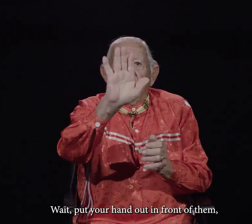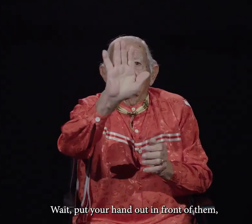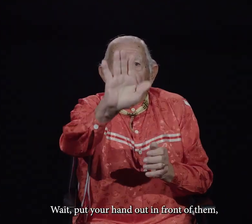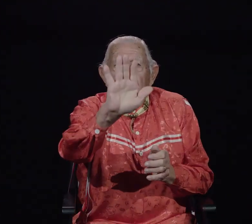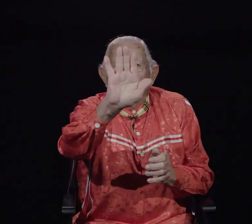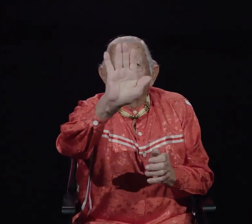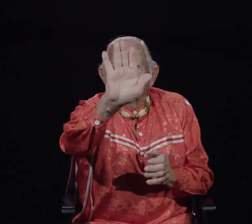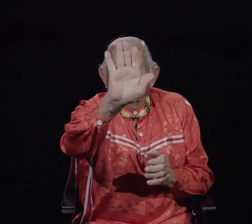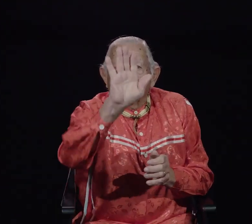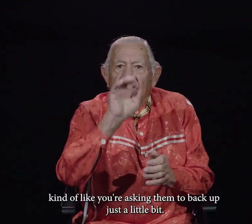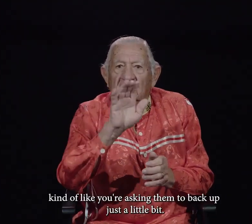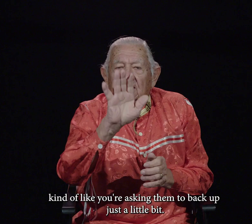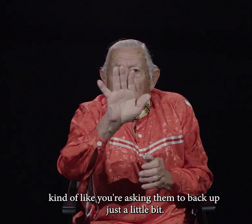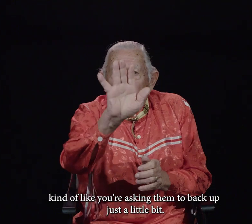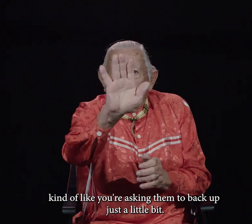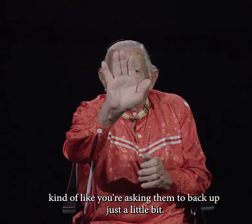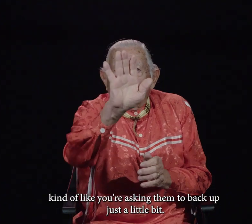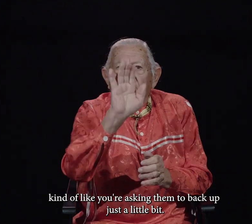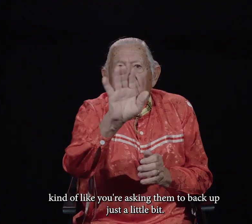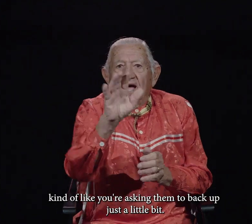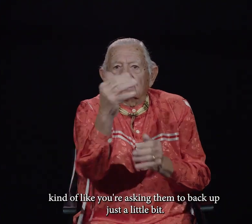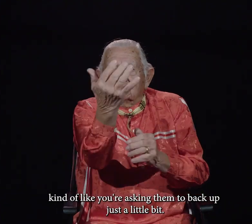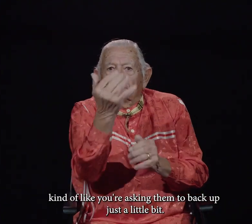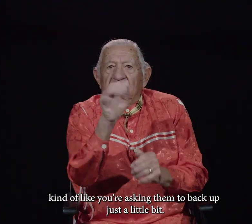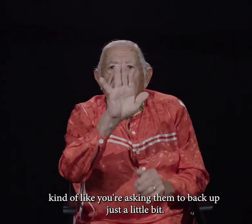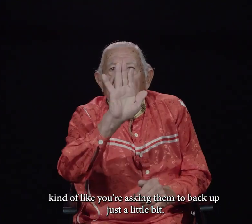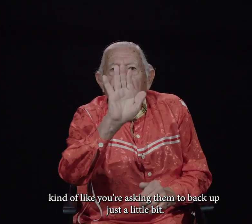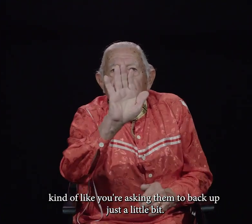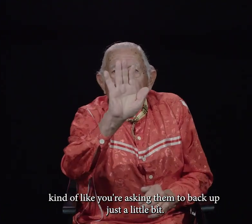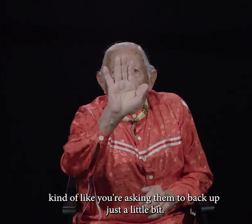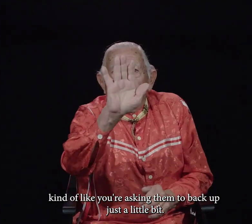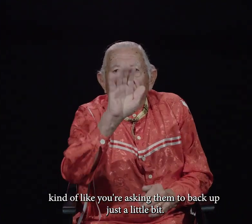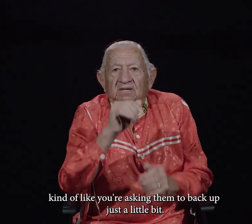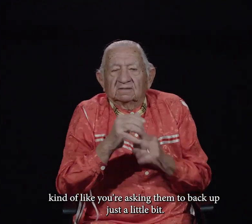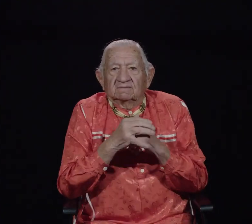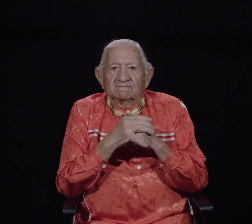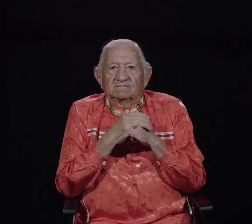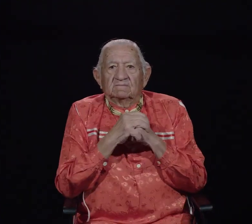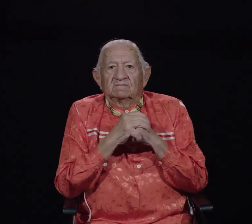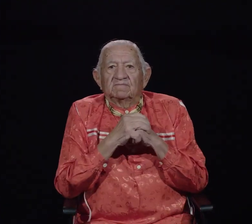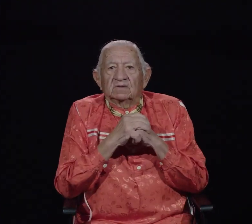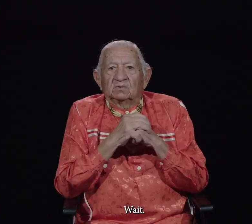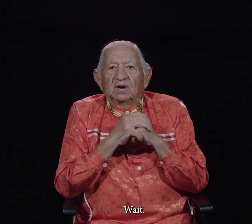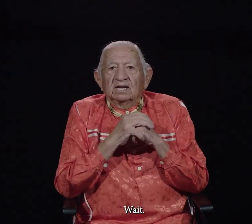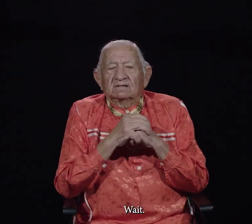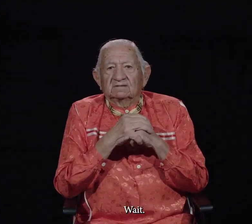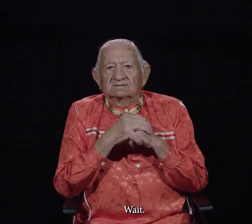of them, kind of like you're asking them to back up just a little bit. Wait.